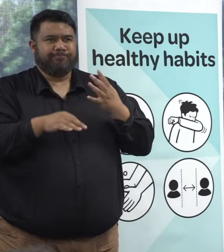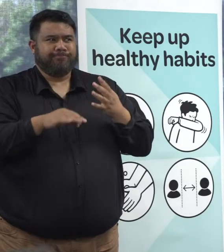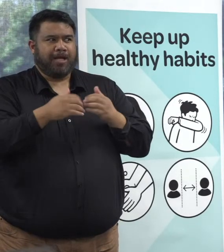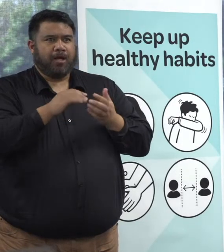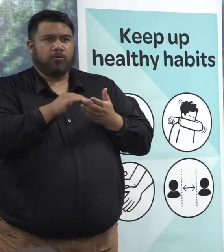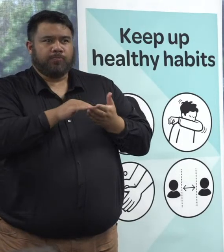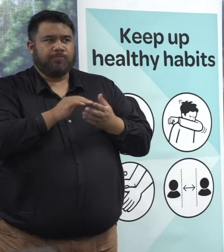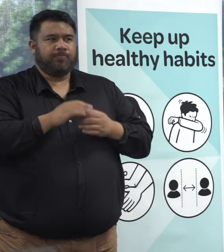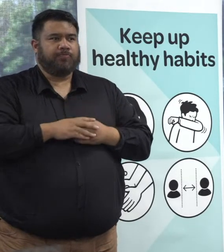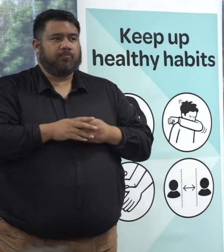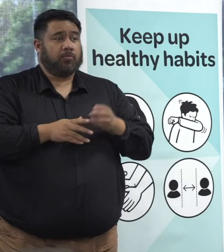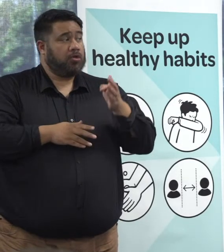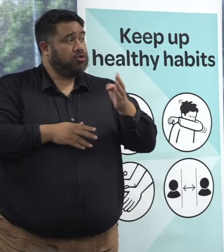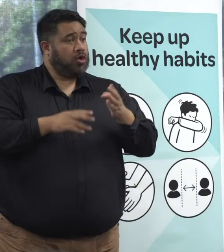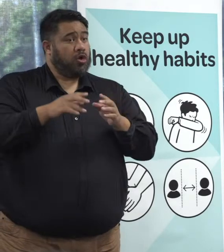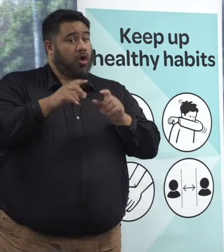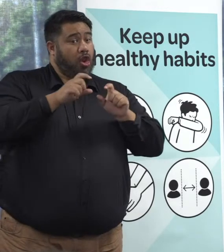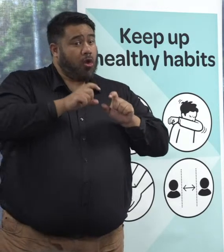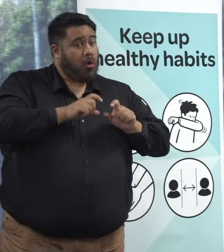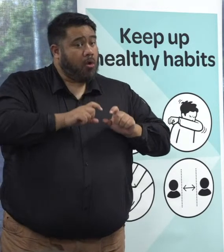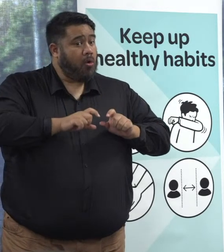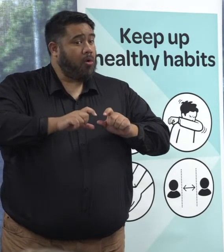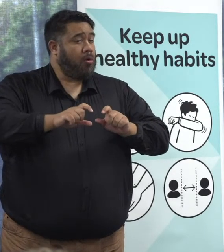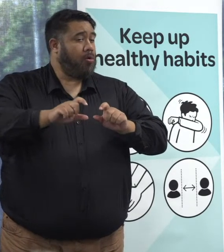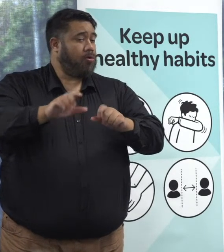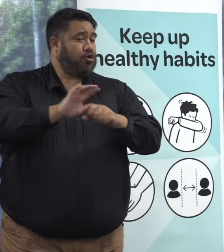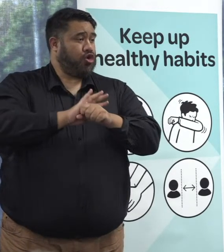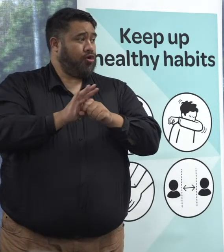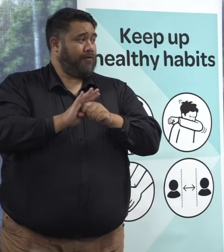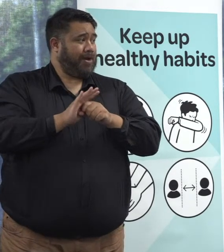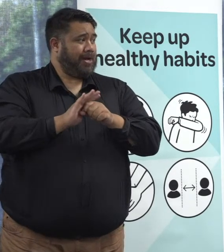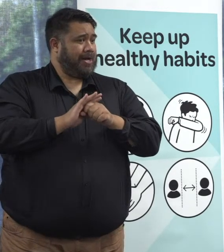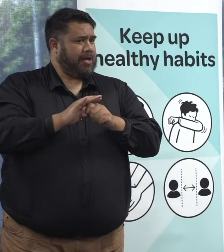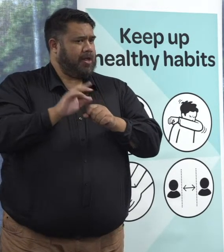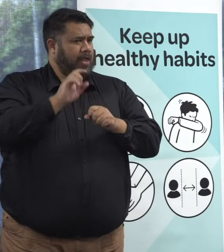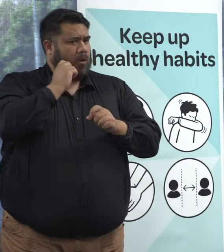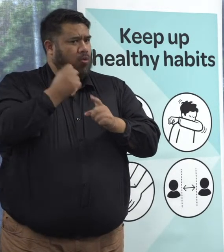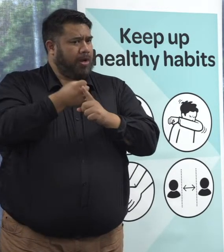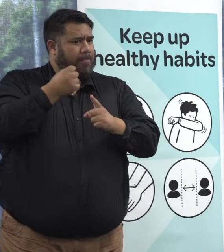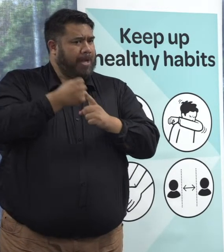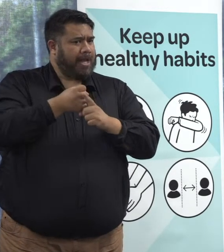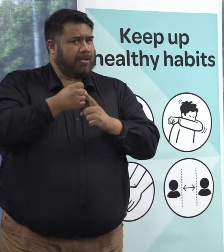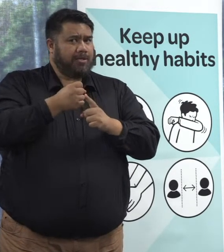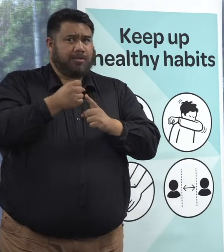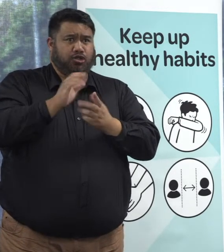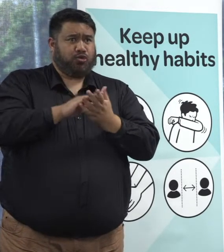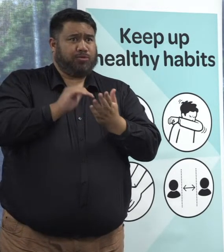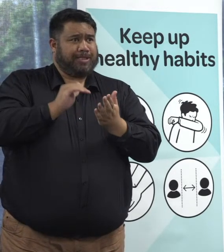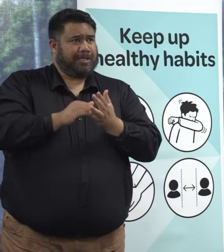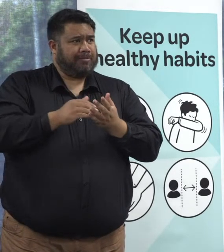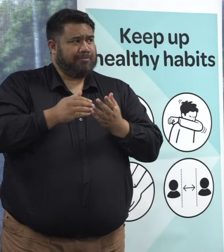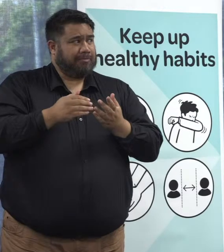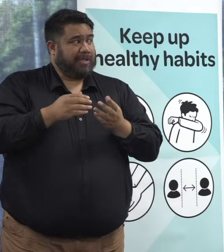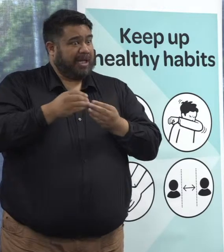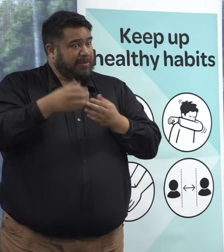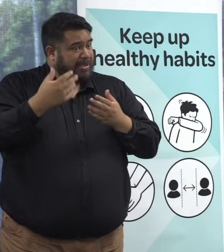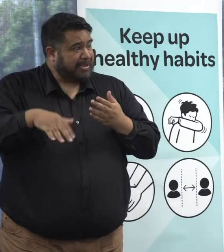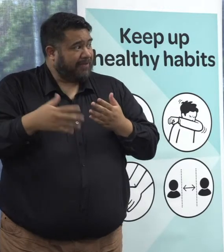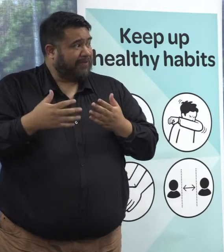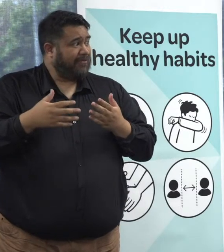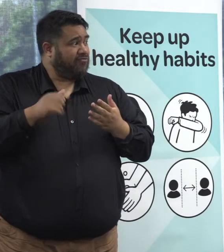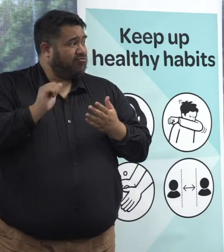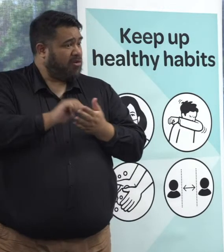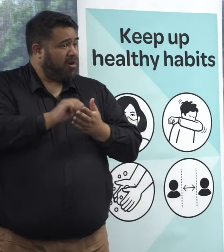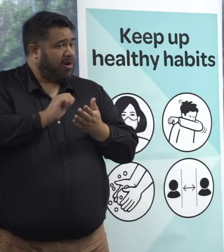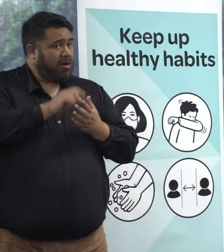how expensive do you think long COVID will be to our society? It sounds like it may potentially have quite a lot of